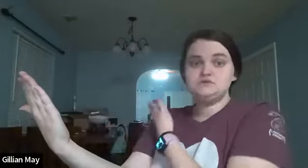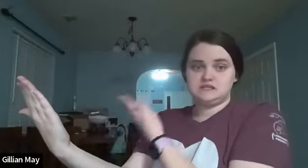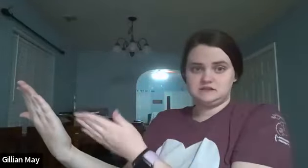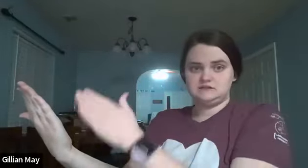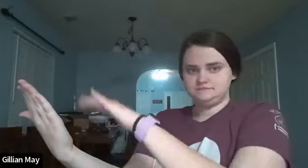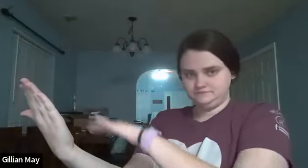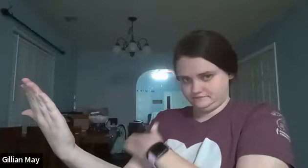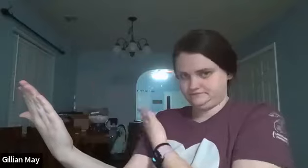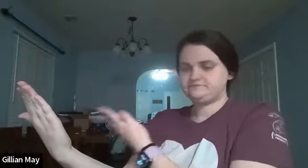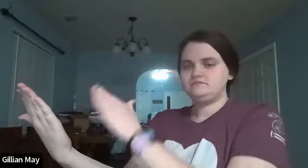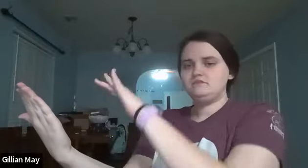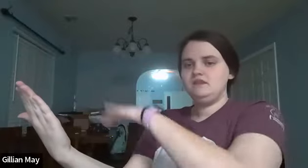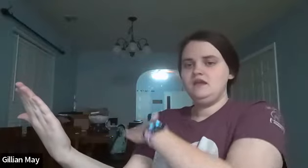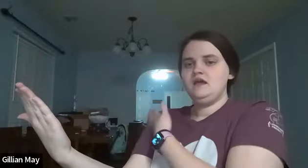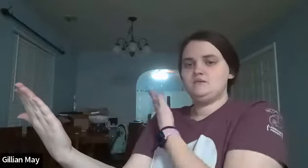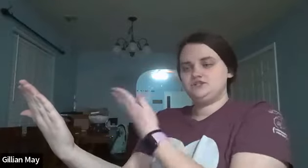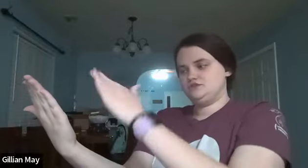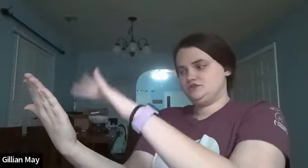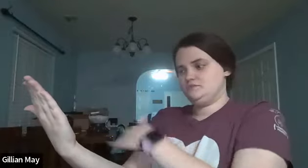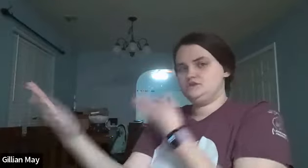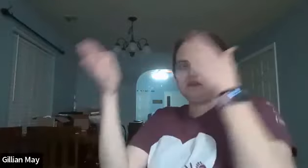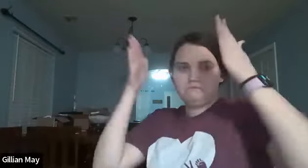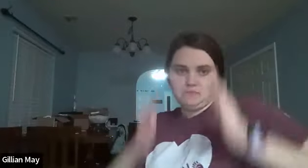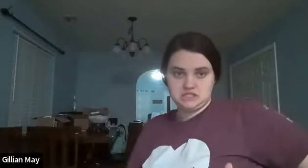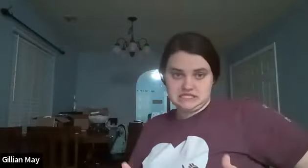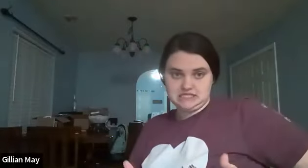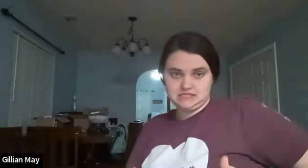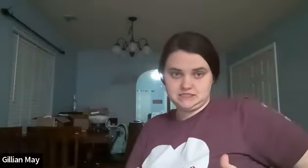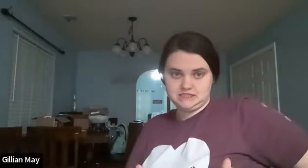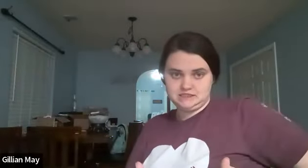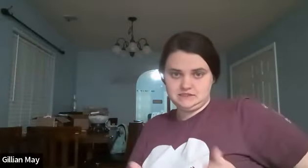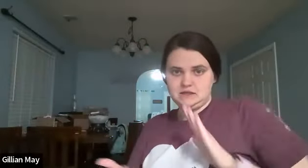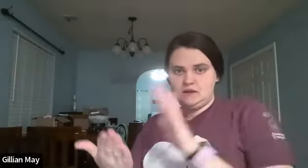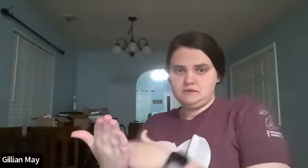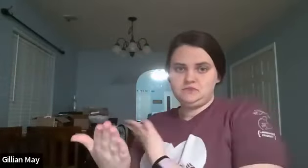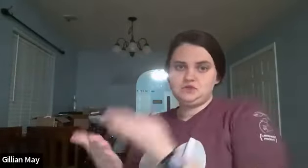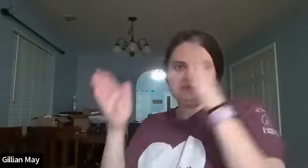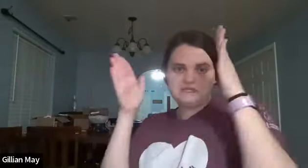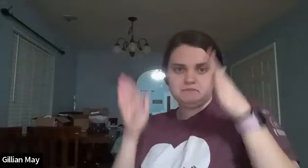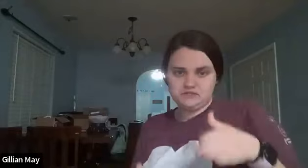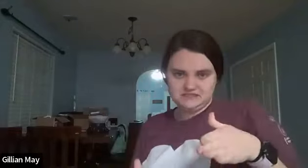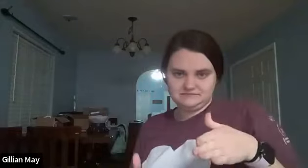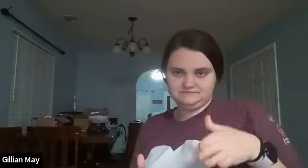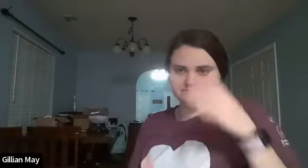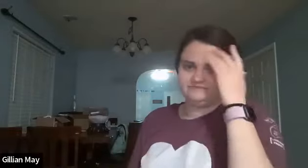music. And what you do is you go music person. Music person.